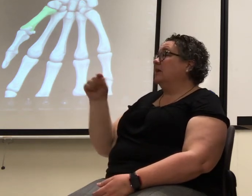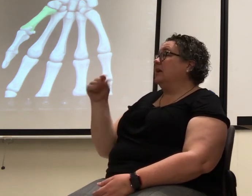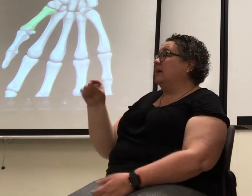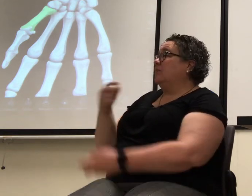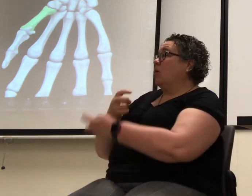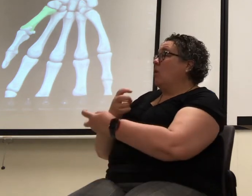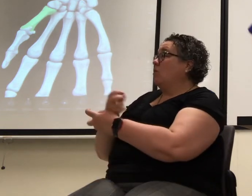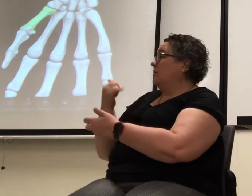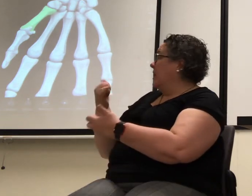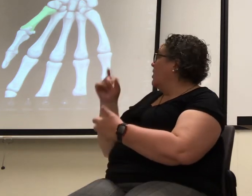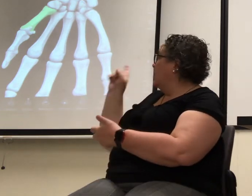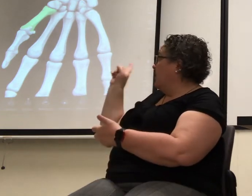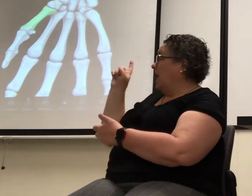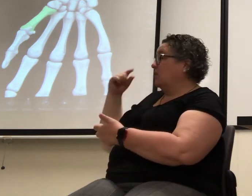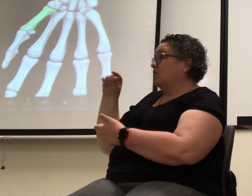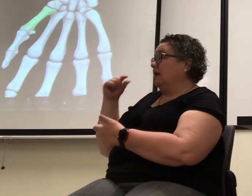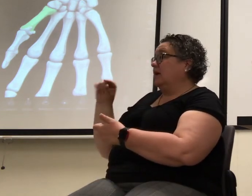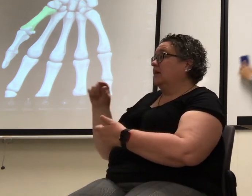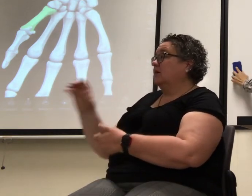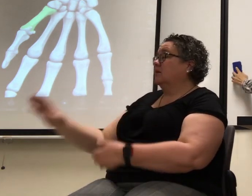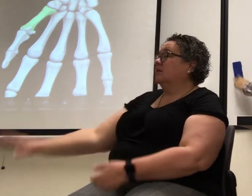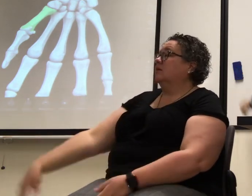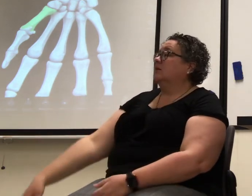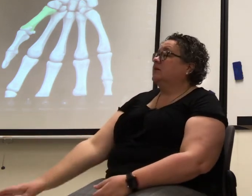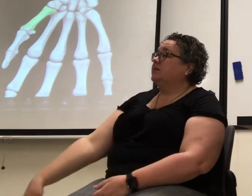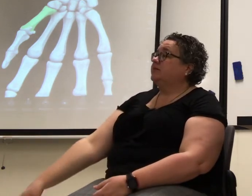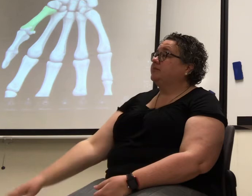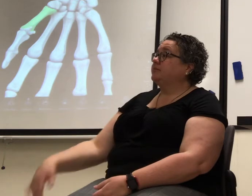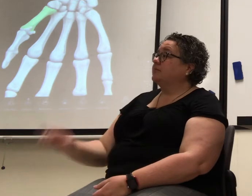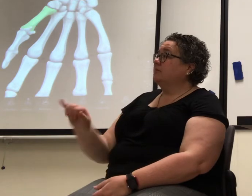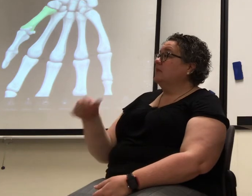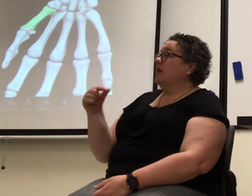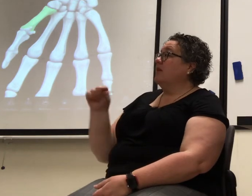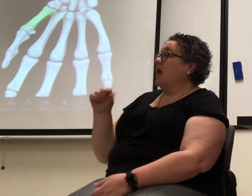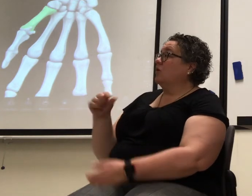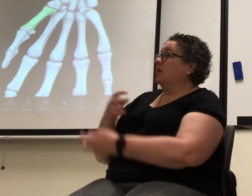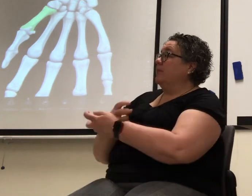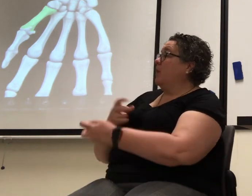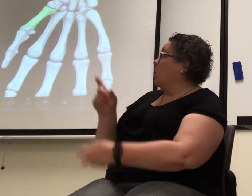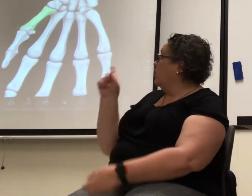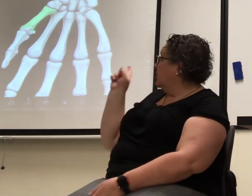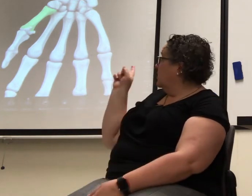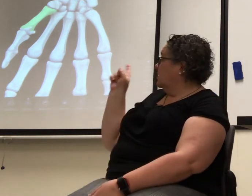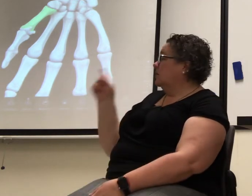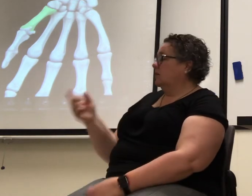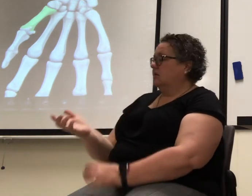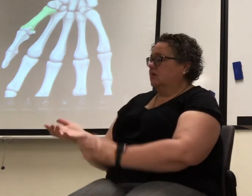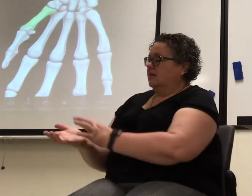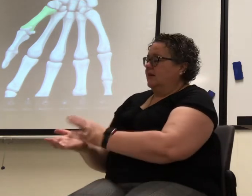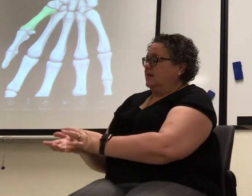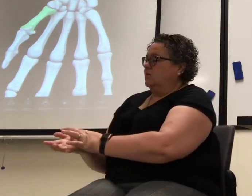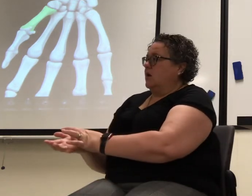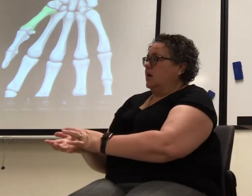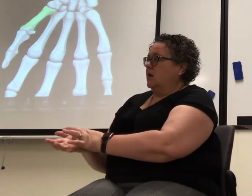And in anatomy, anatomists, they still love those Roman numerals, so you got to use them.